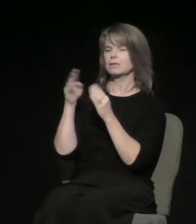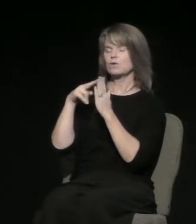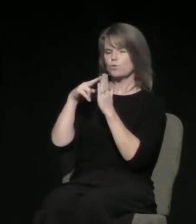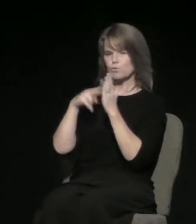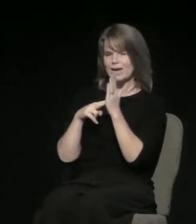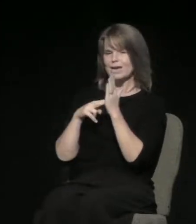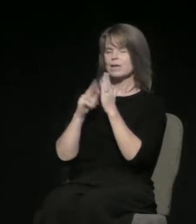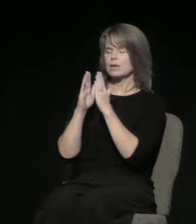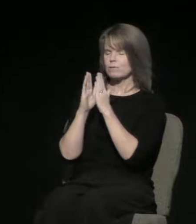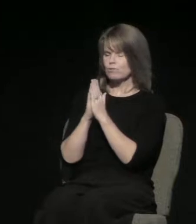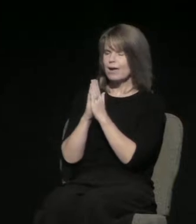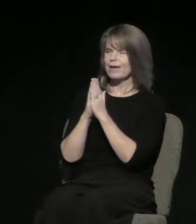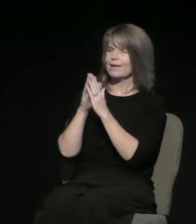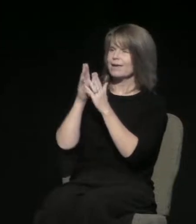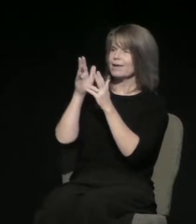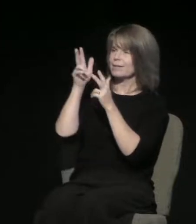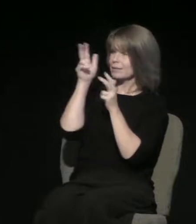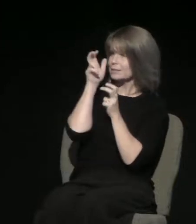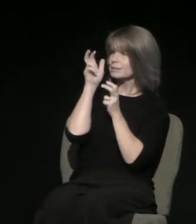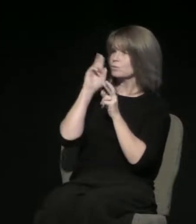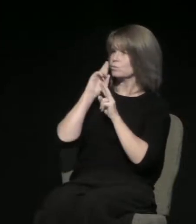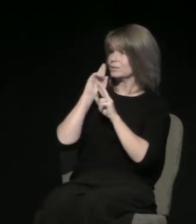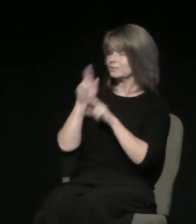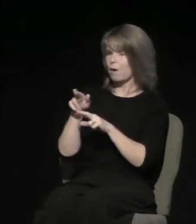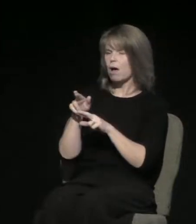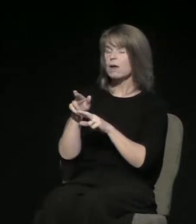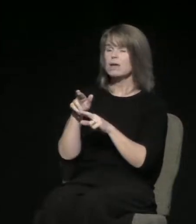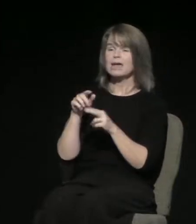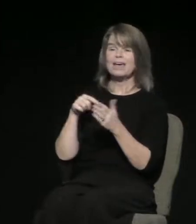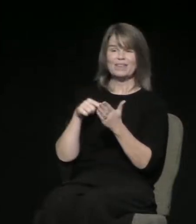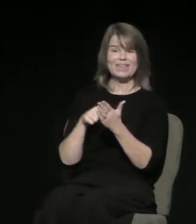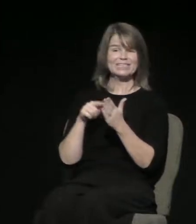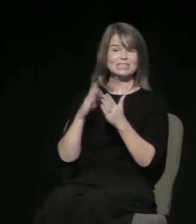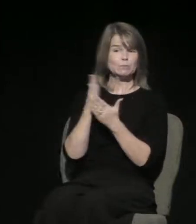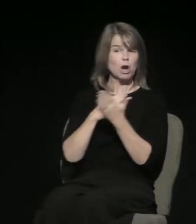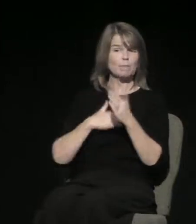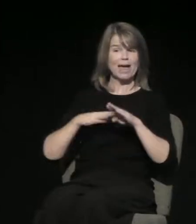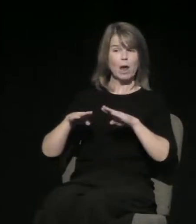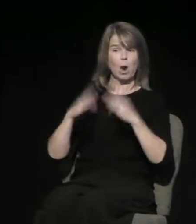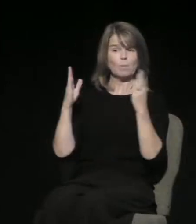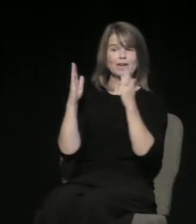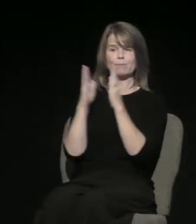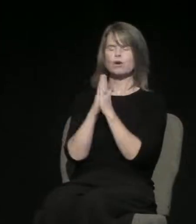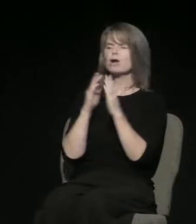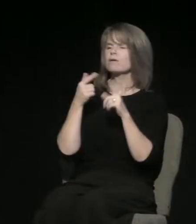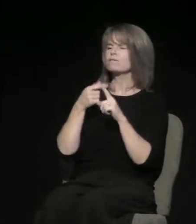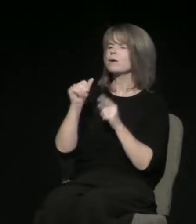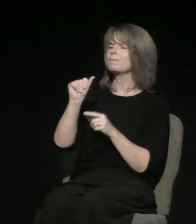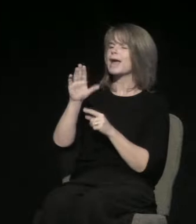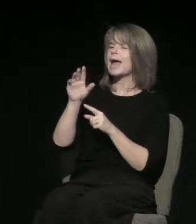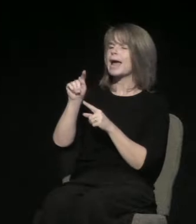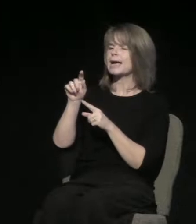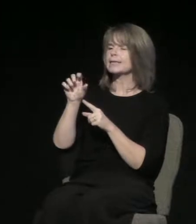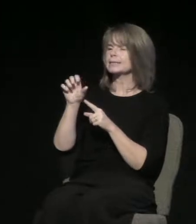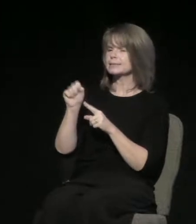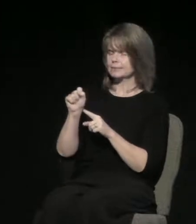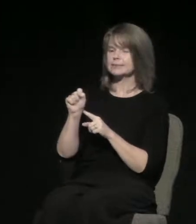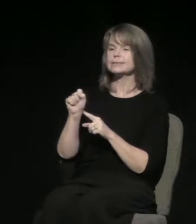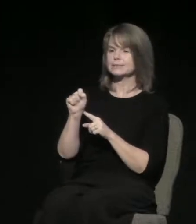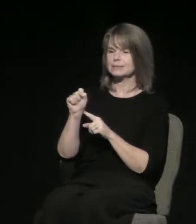Read Pray Listen Respond And this is Part of my Opening prayer Which I take From Acts And from Augustine From